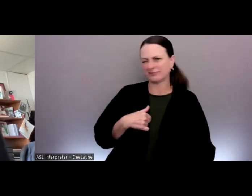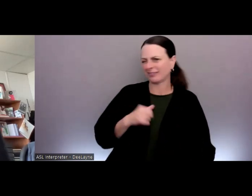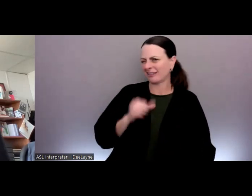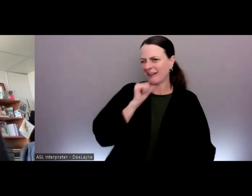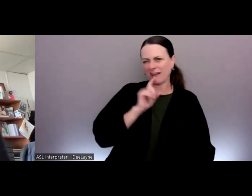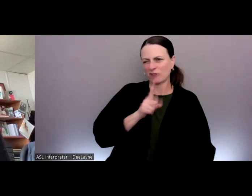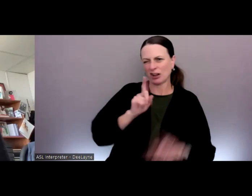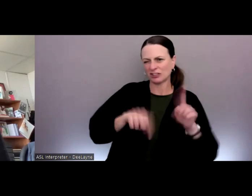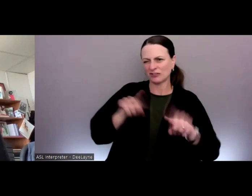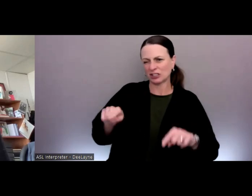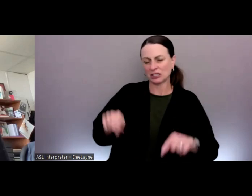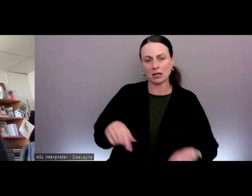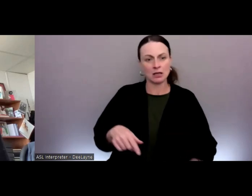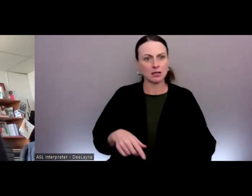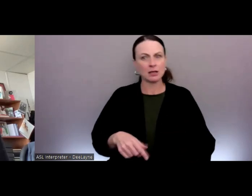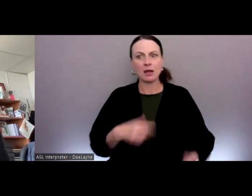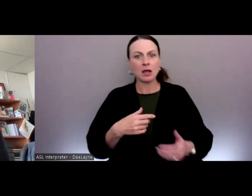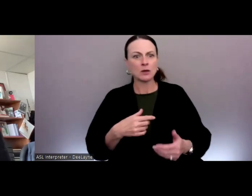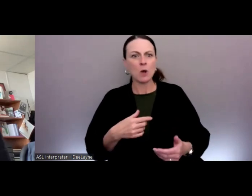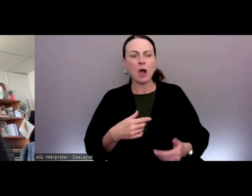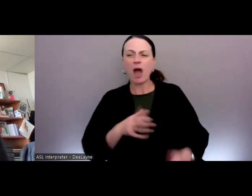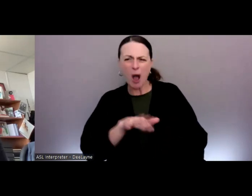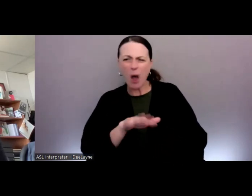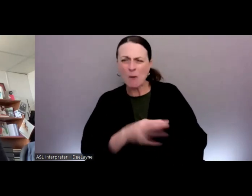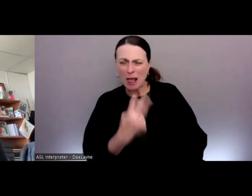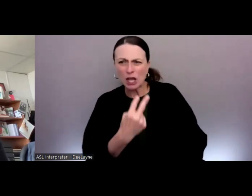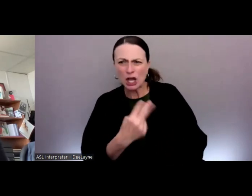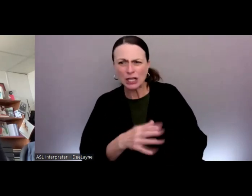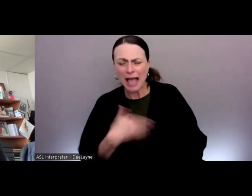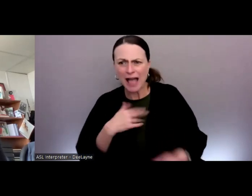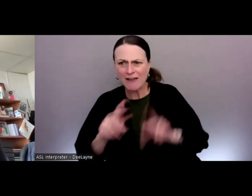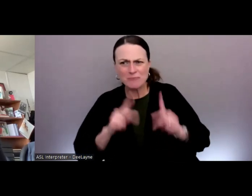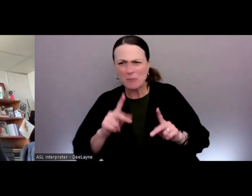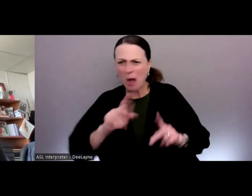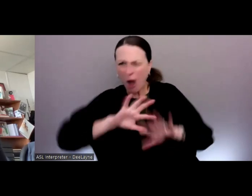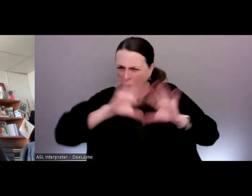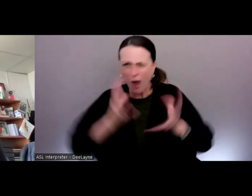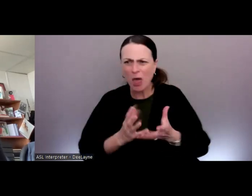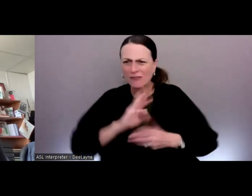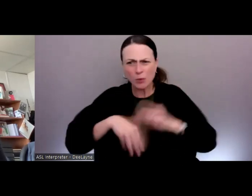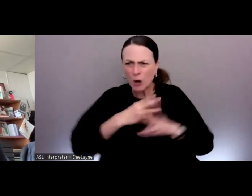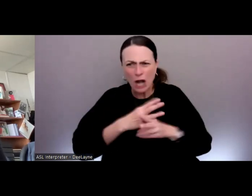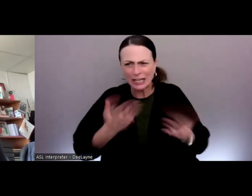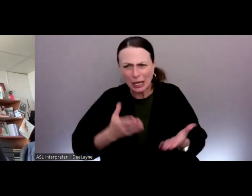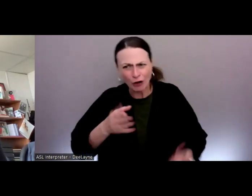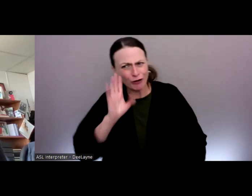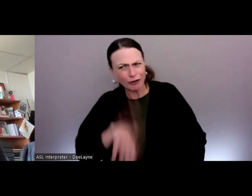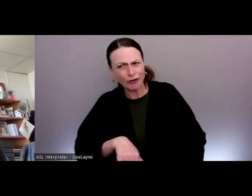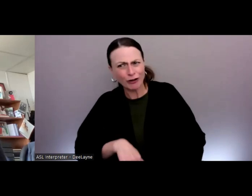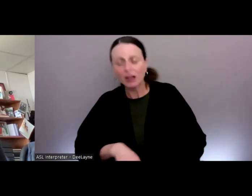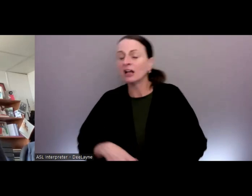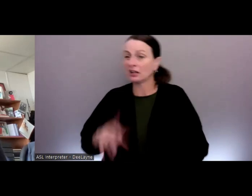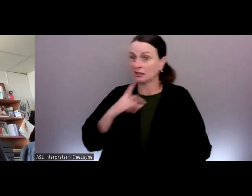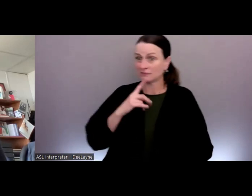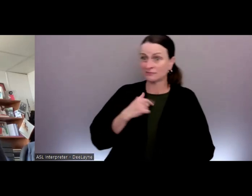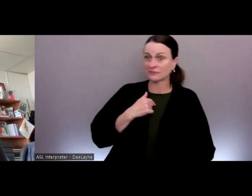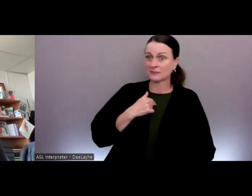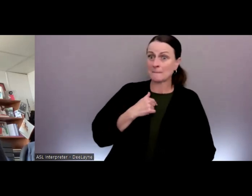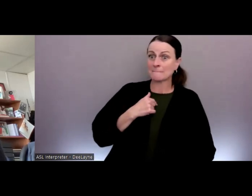quick as whatever the expression is, oh, but look, there are people from all over the world. So I said to